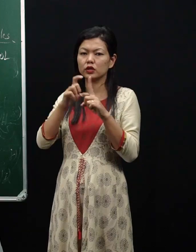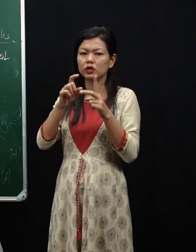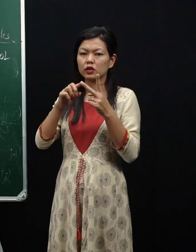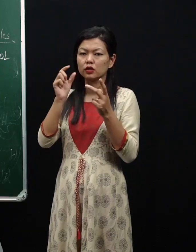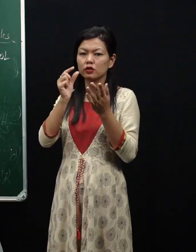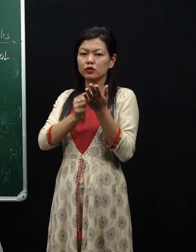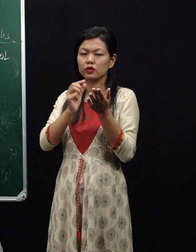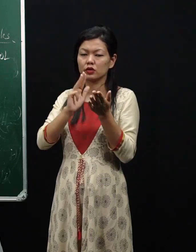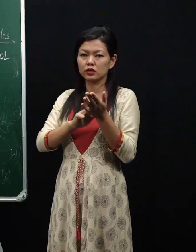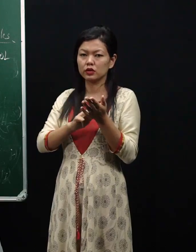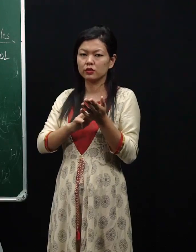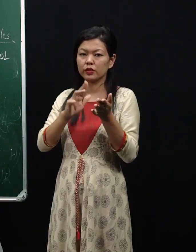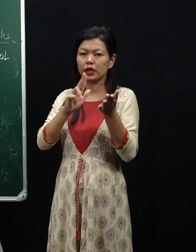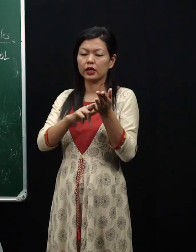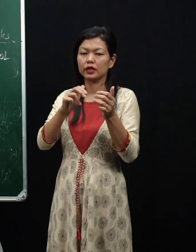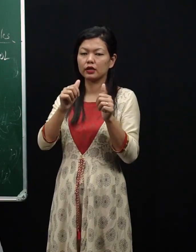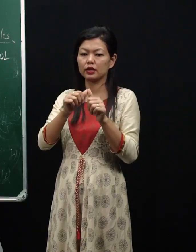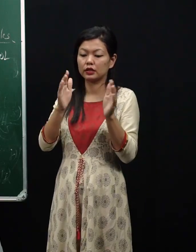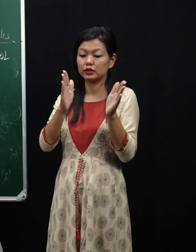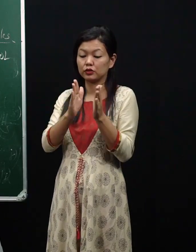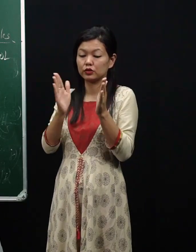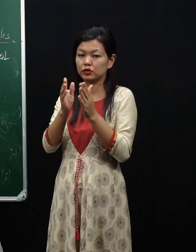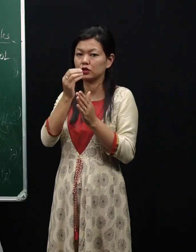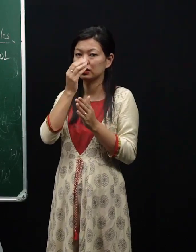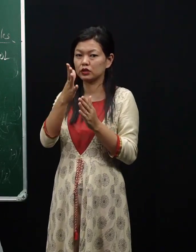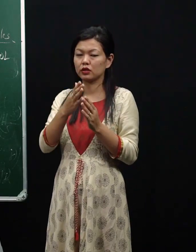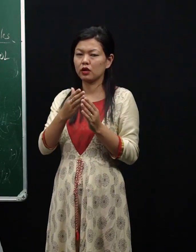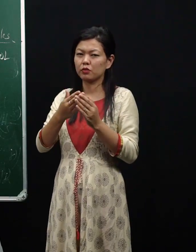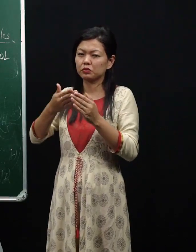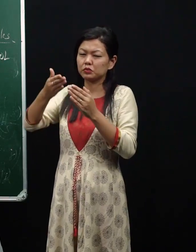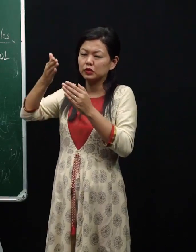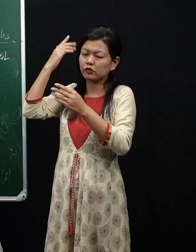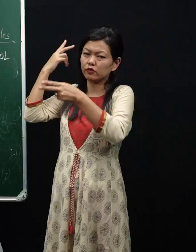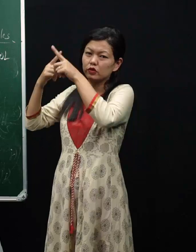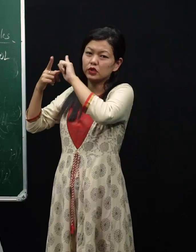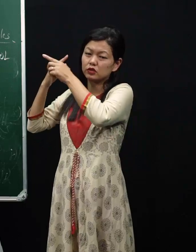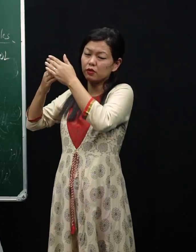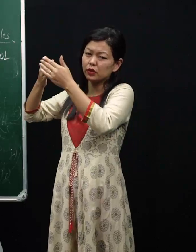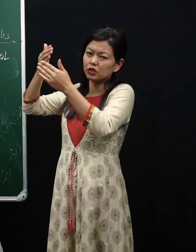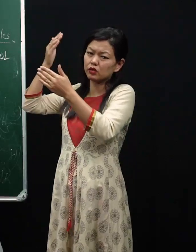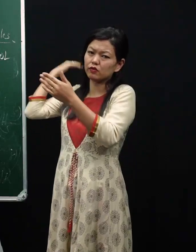a long time, many years back, it was very hard. So now this guy,